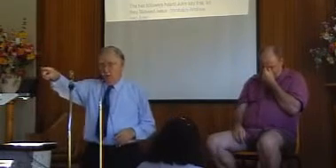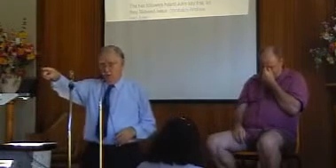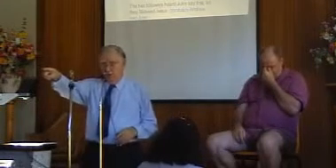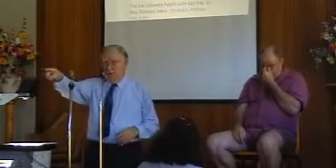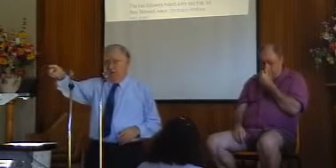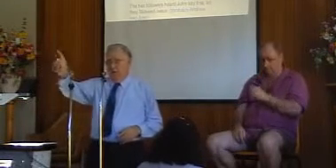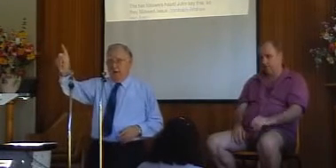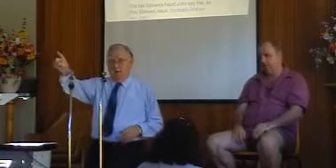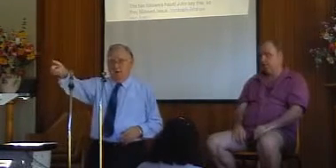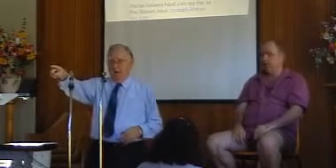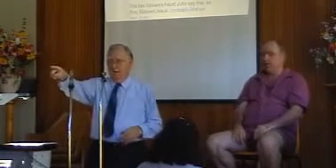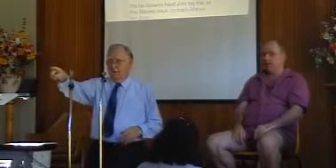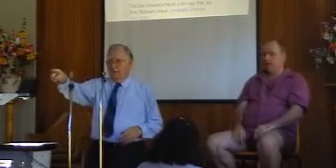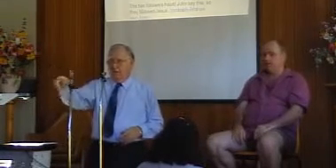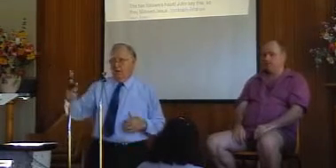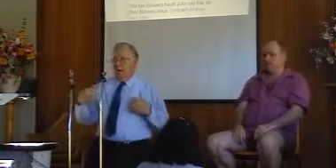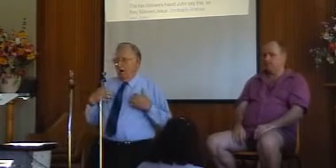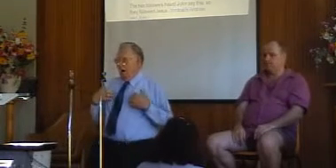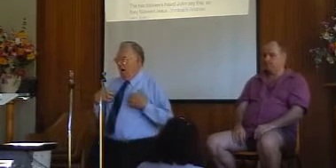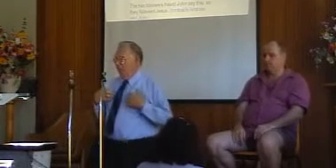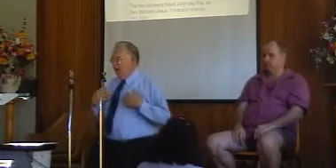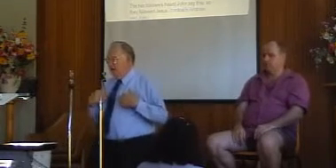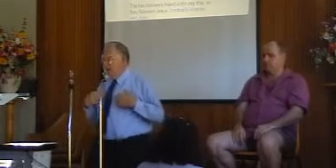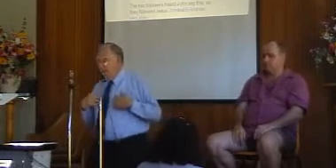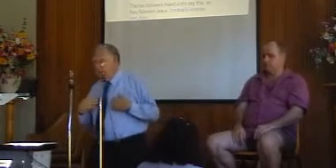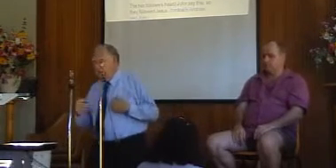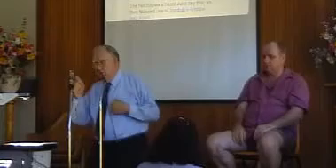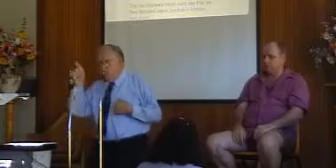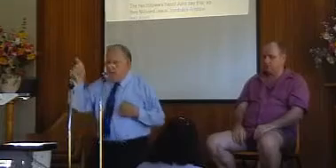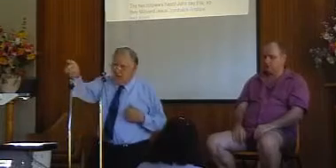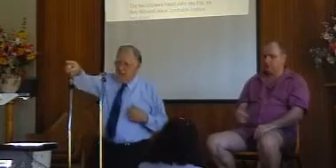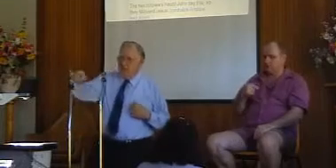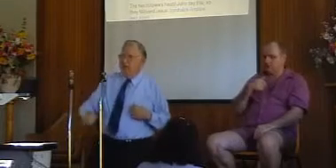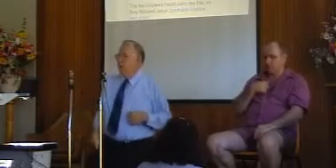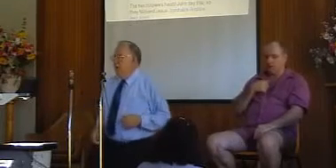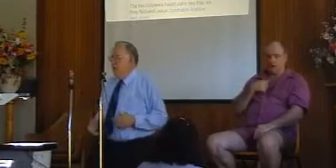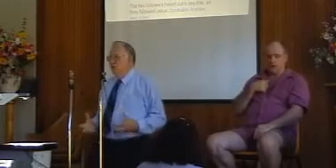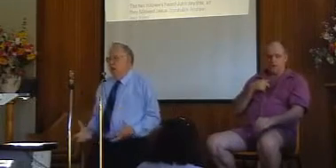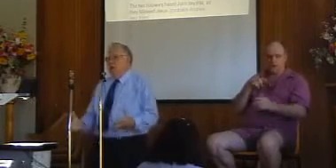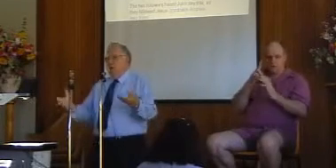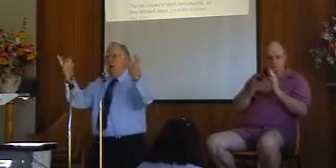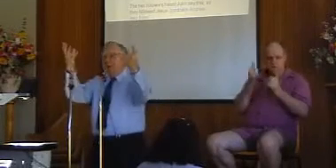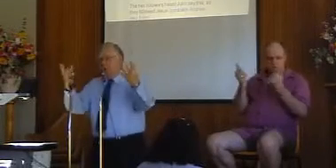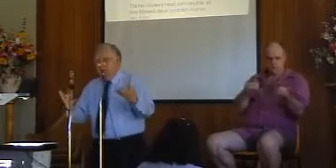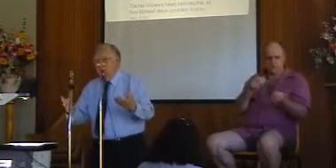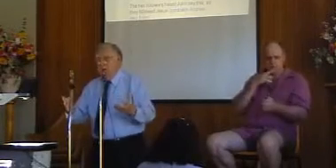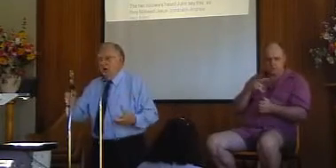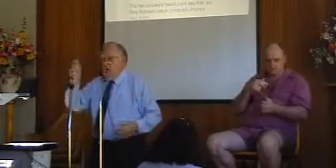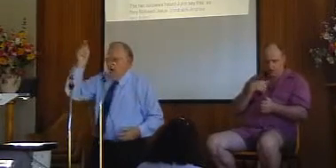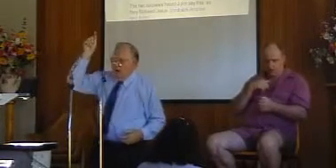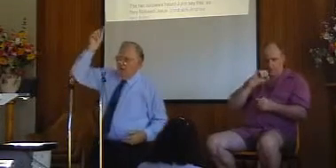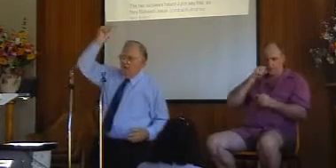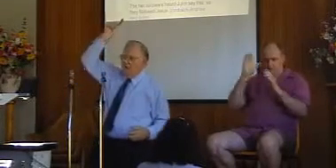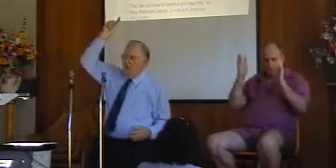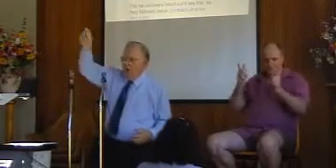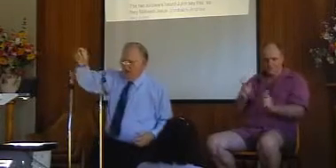guy you have to follow. I've got to decrease, he's got to increase.